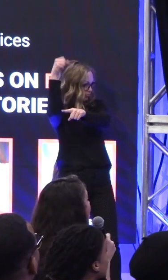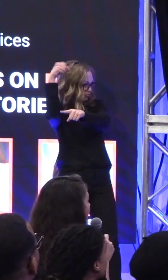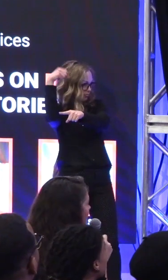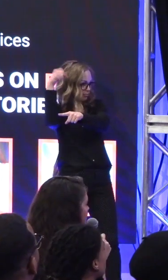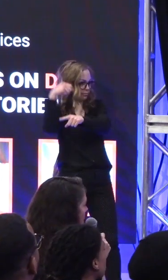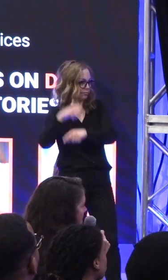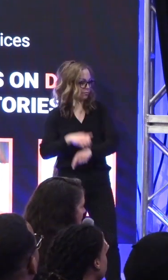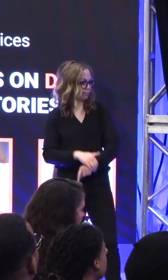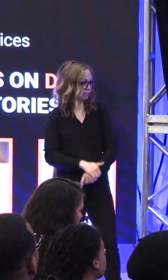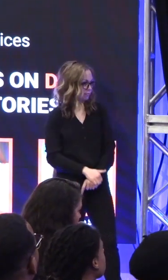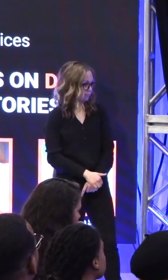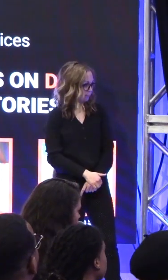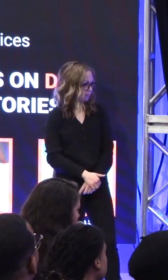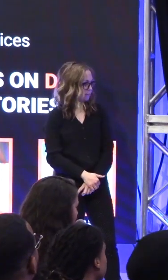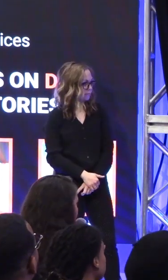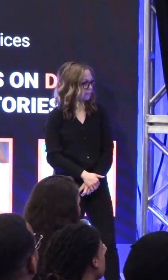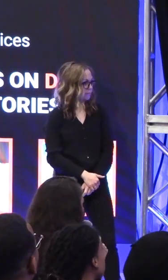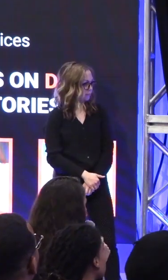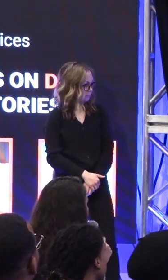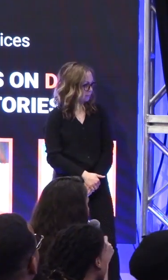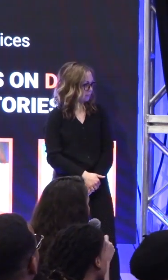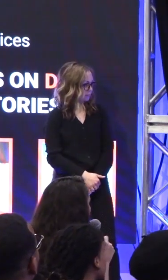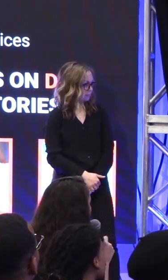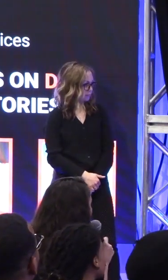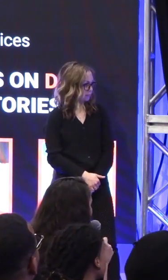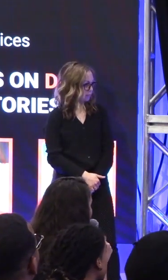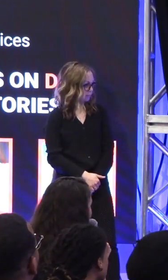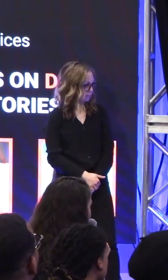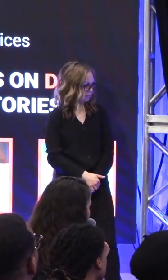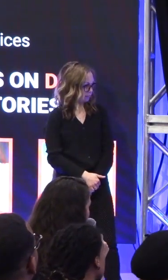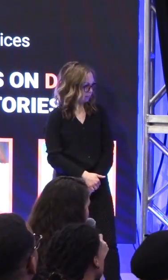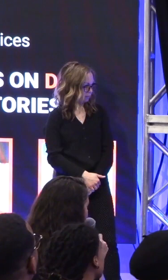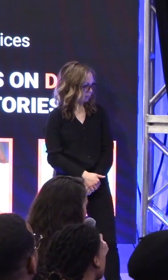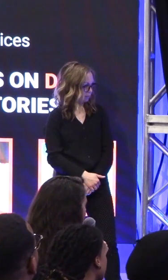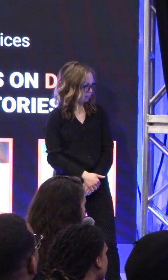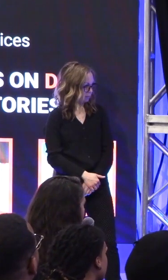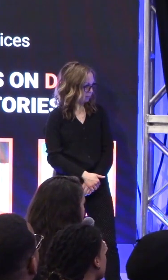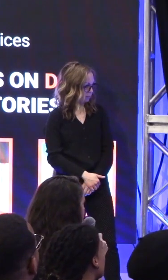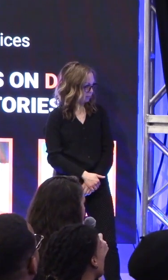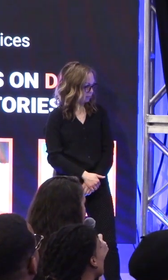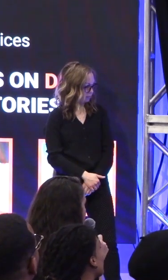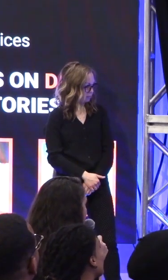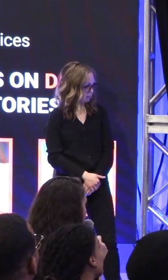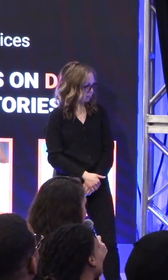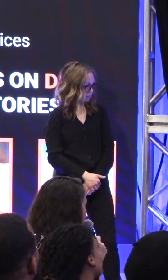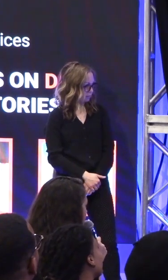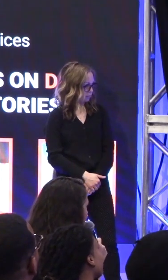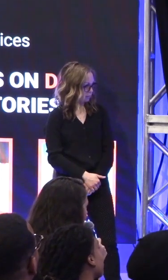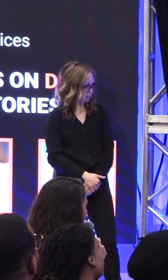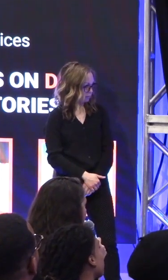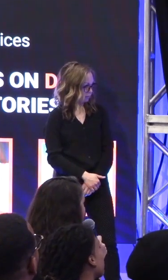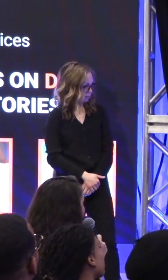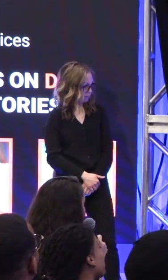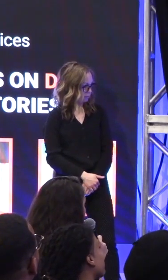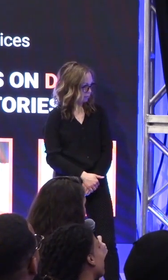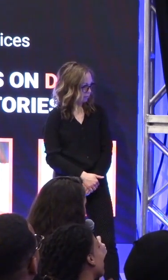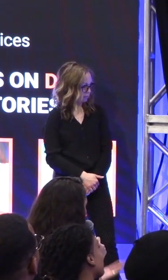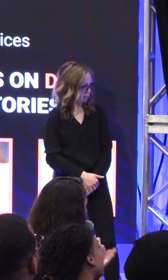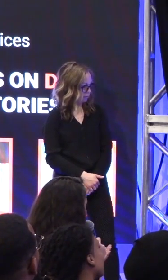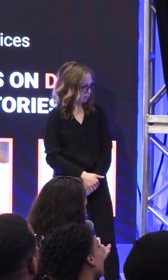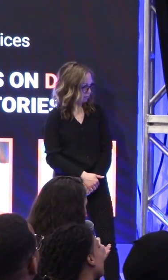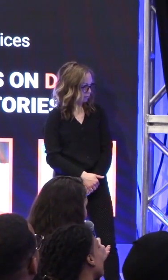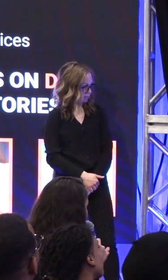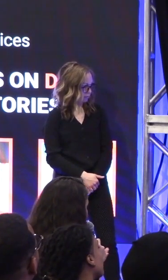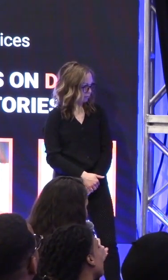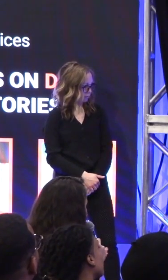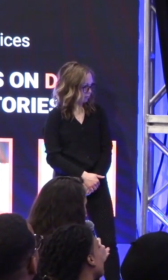Good point. ASL master or coach. And we're hiring an ASL master of someone who is able to look at the sign language for the camera. And